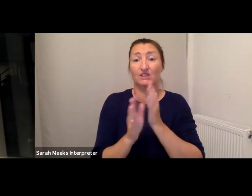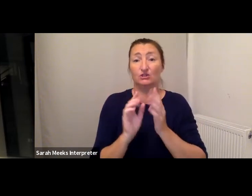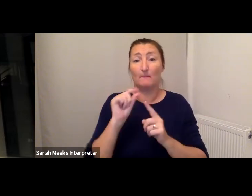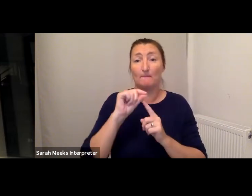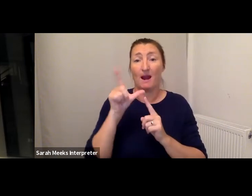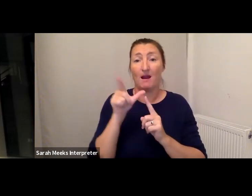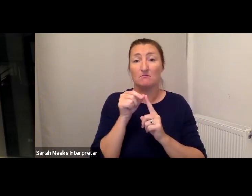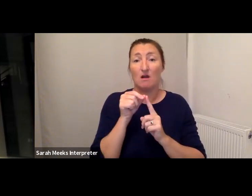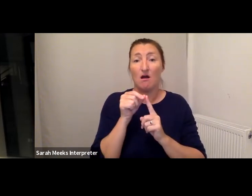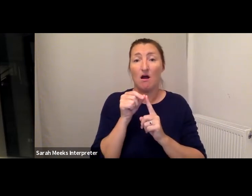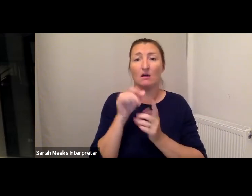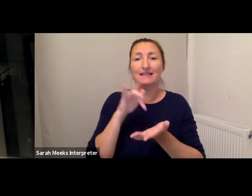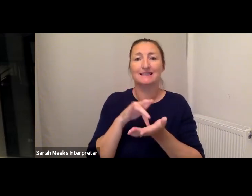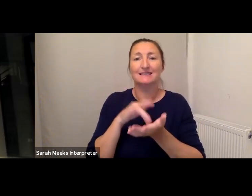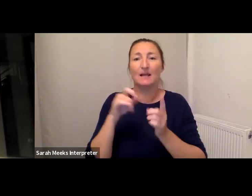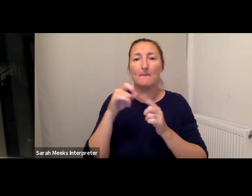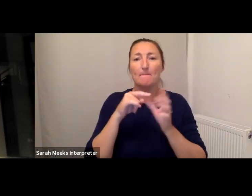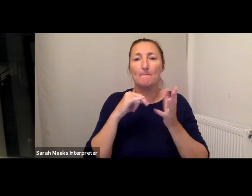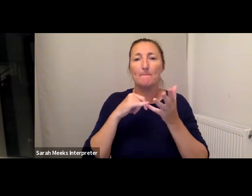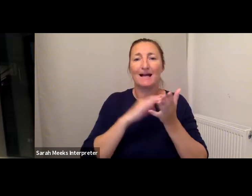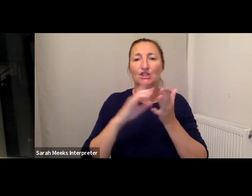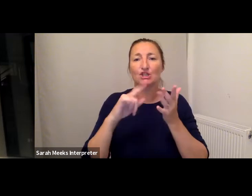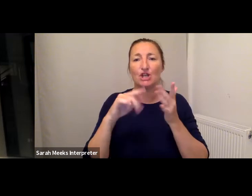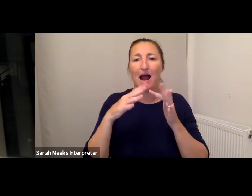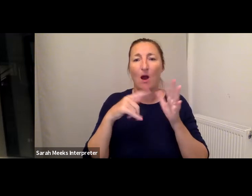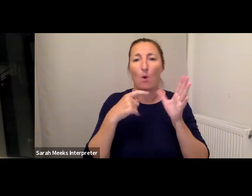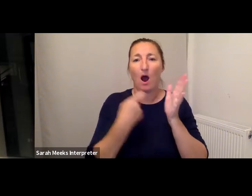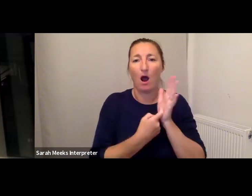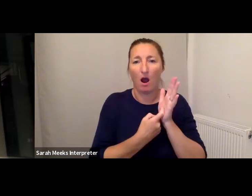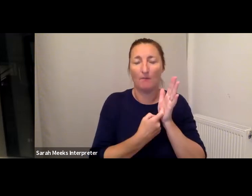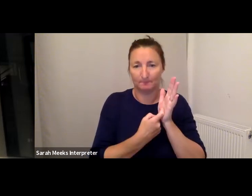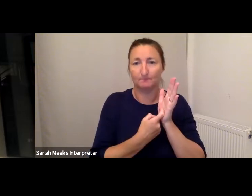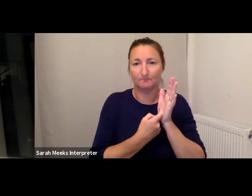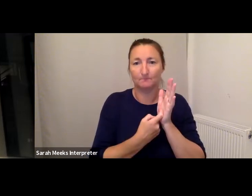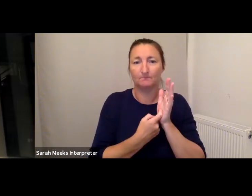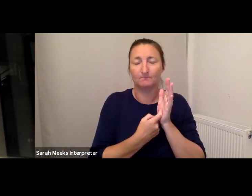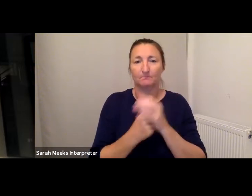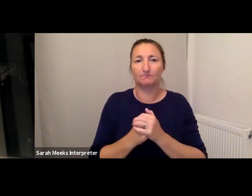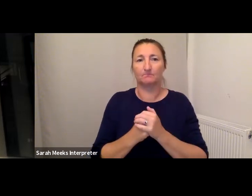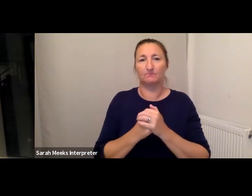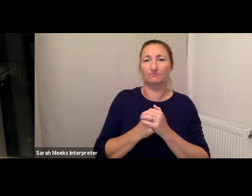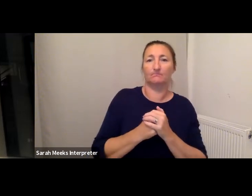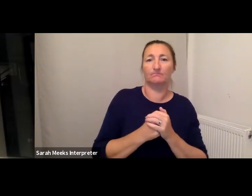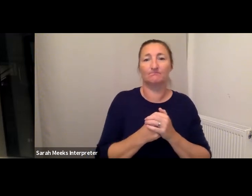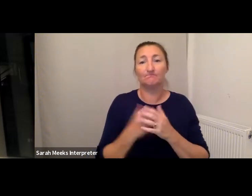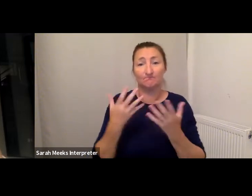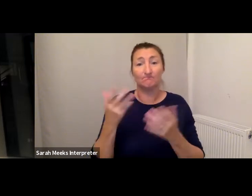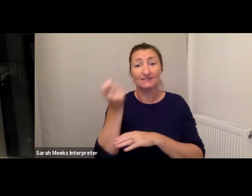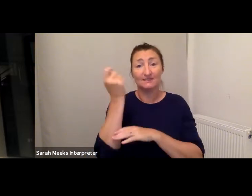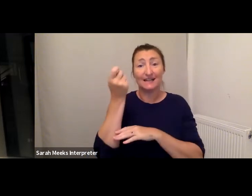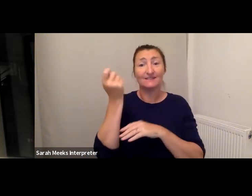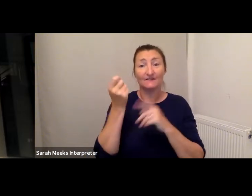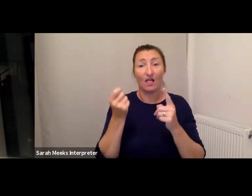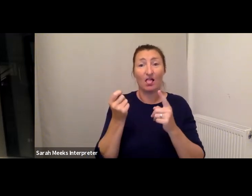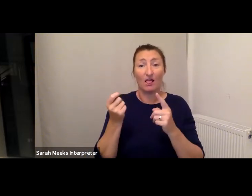Pakistan in the city of Peshawar. And I think what we've been successful to do is to create a